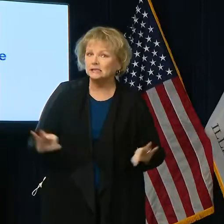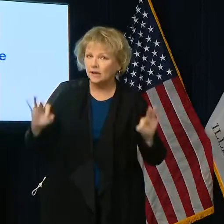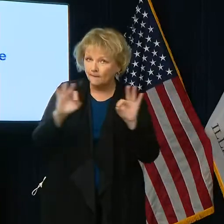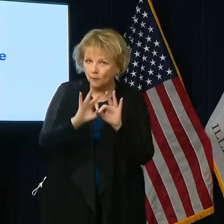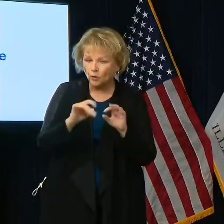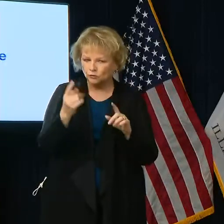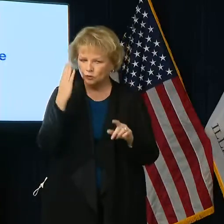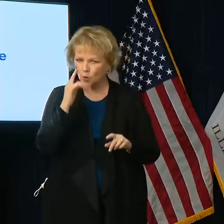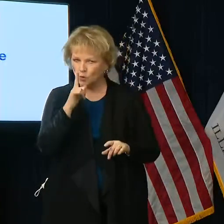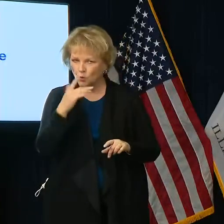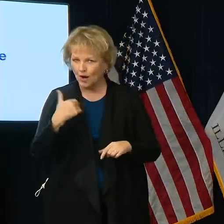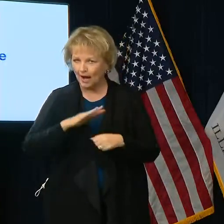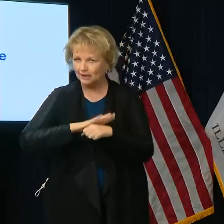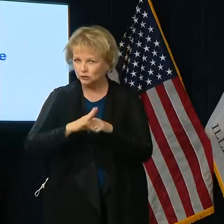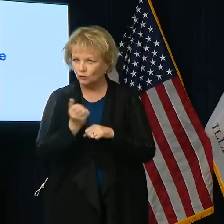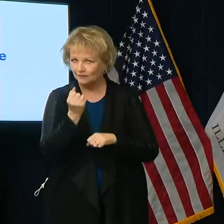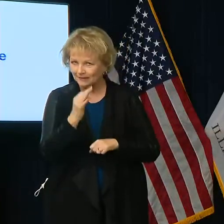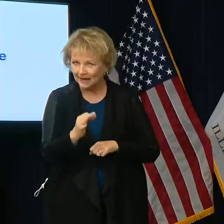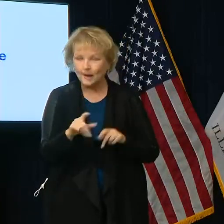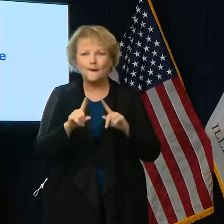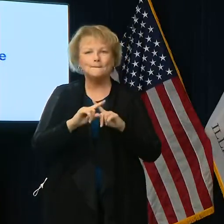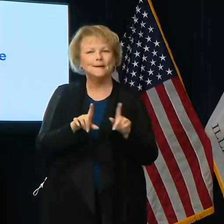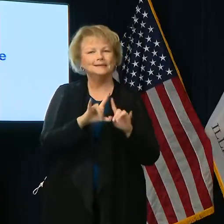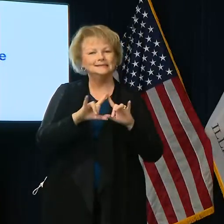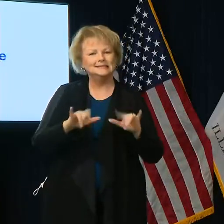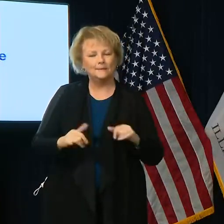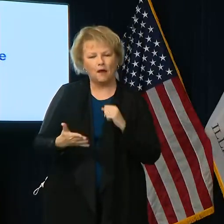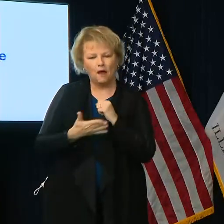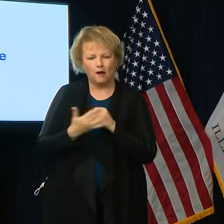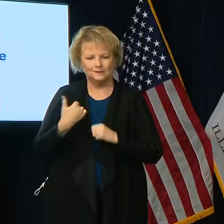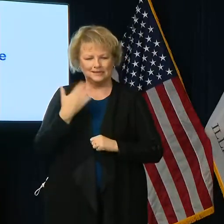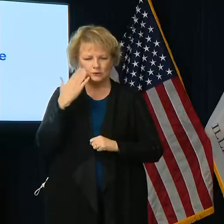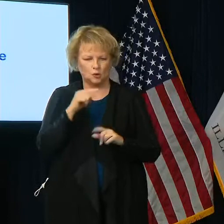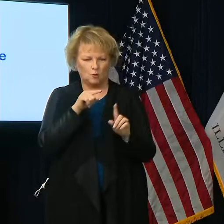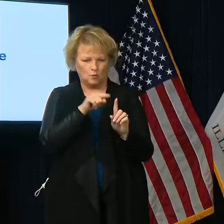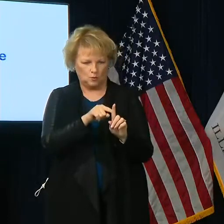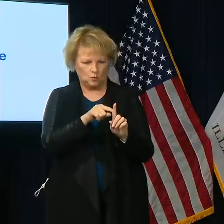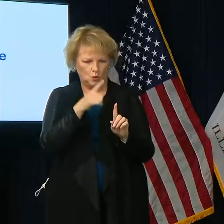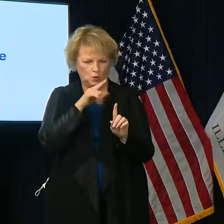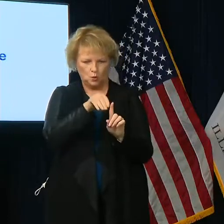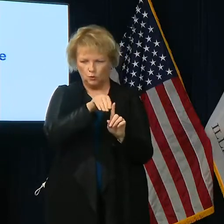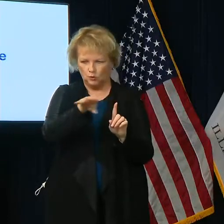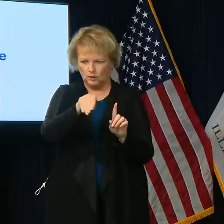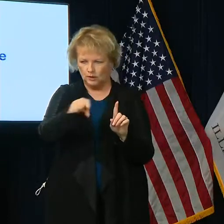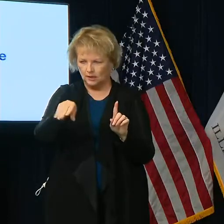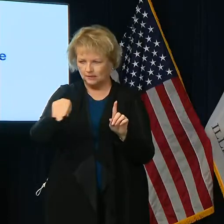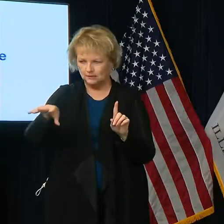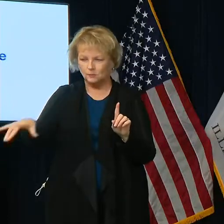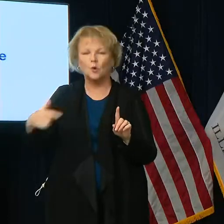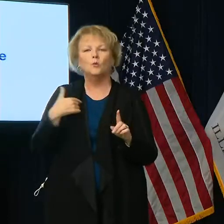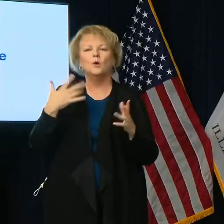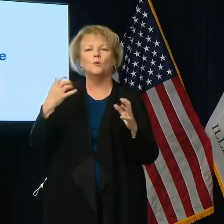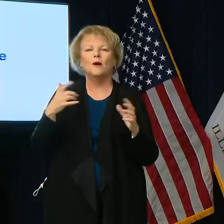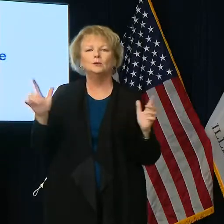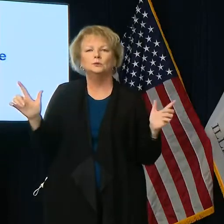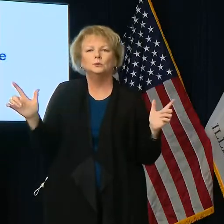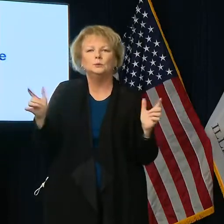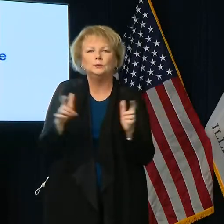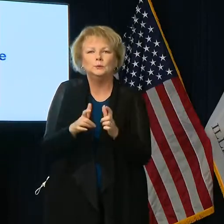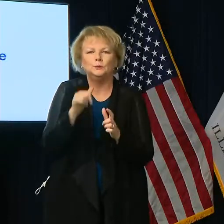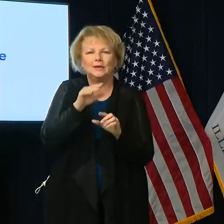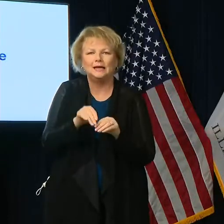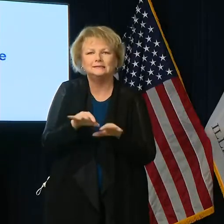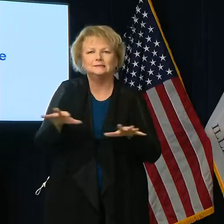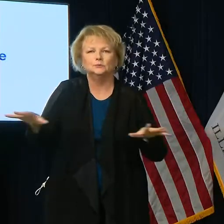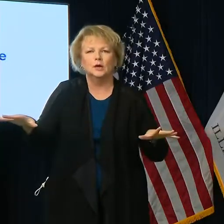identifying cases, but it also allows us to quickly identify people who may have been exposed and slow the spread that way. I